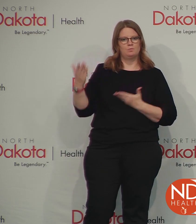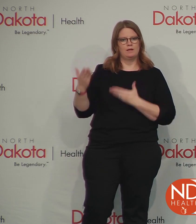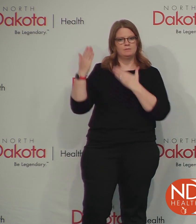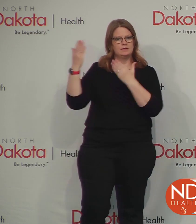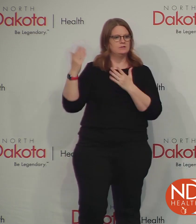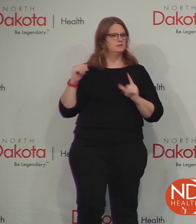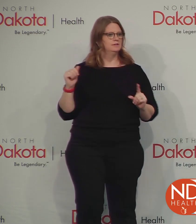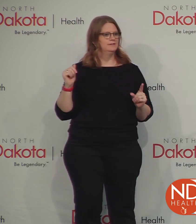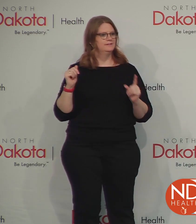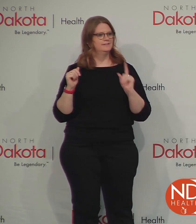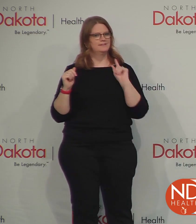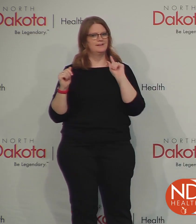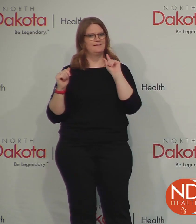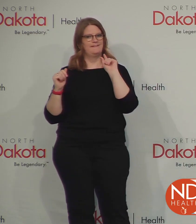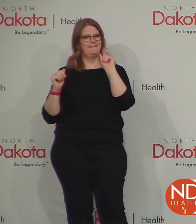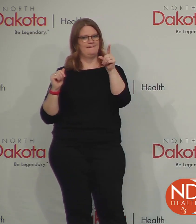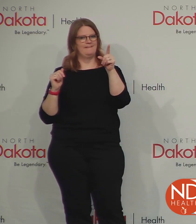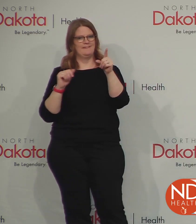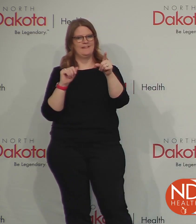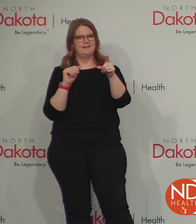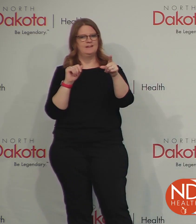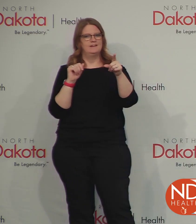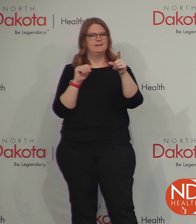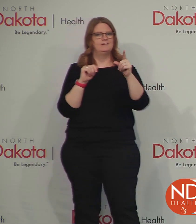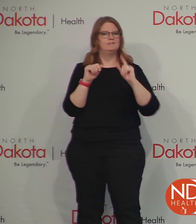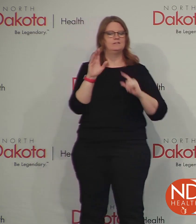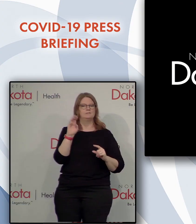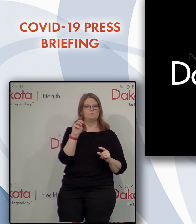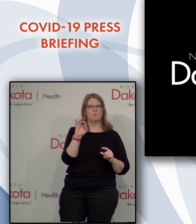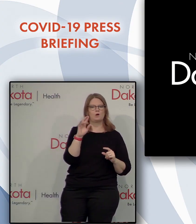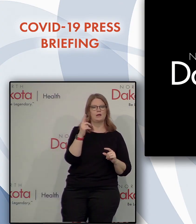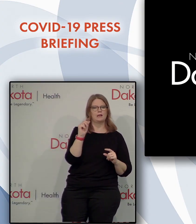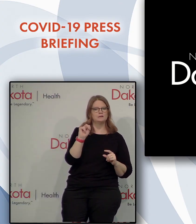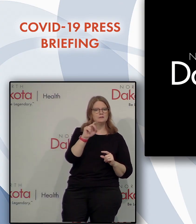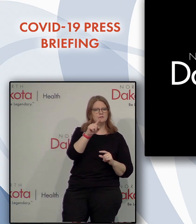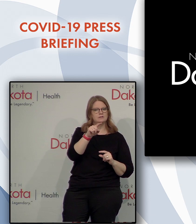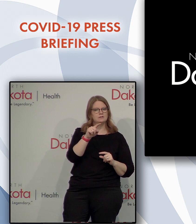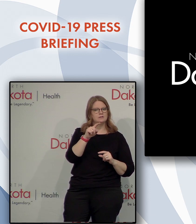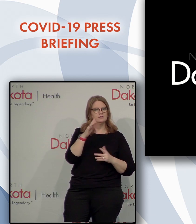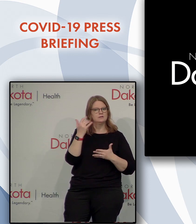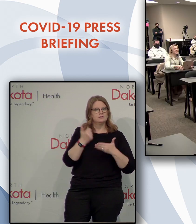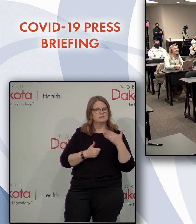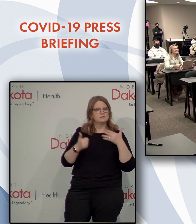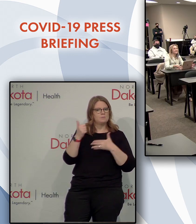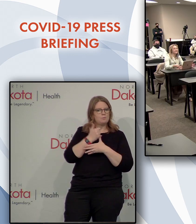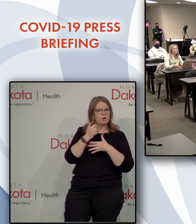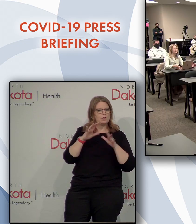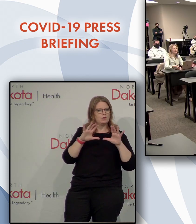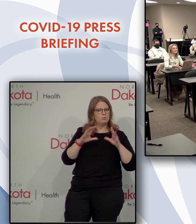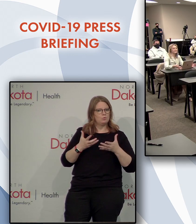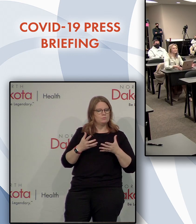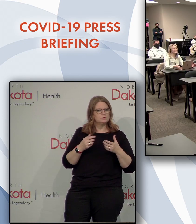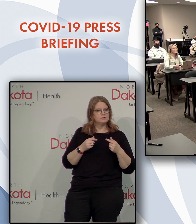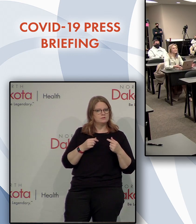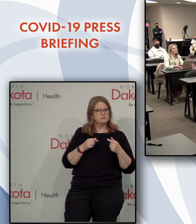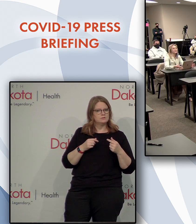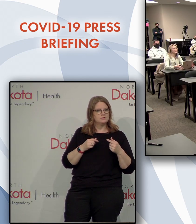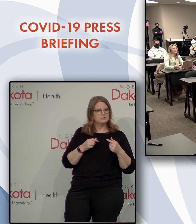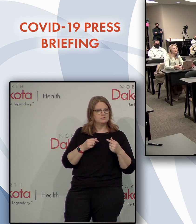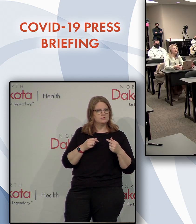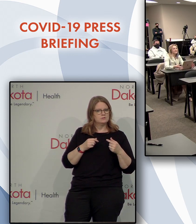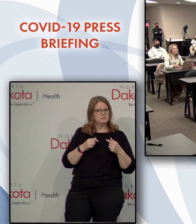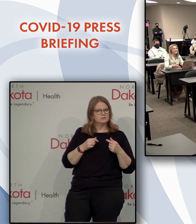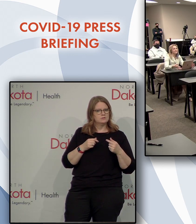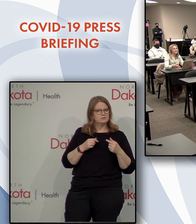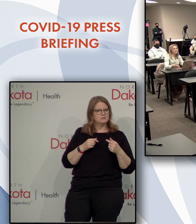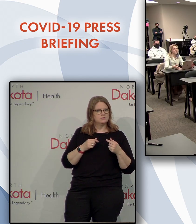Okay, do you want me to? Okay, Morgan. Just going off of priority groups a little bit, are there plans in place to